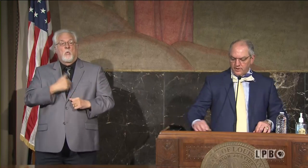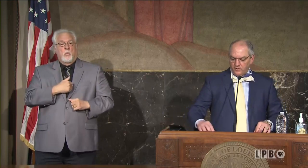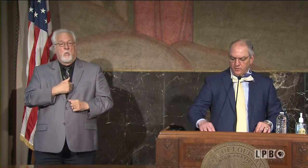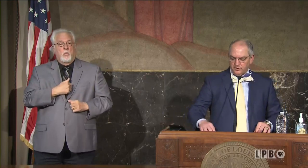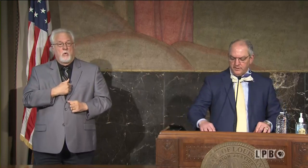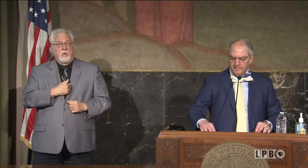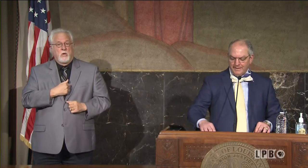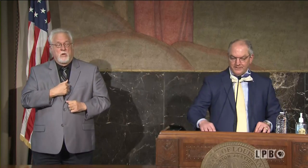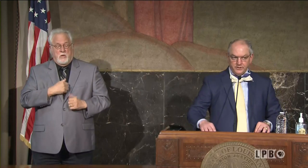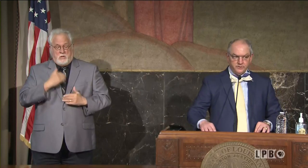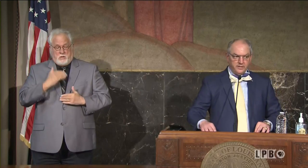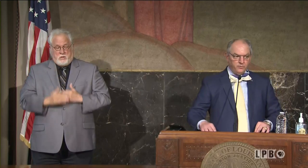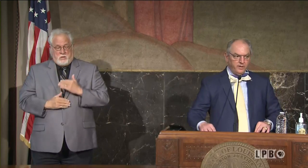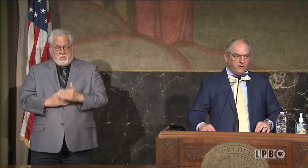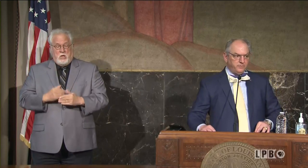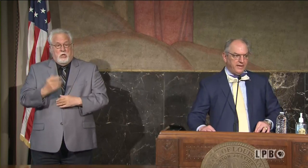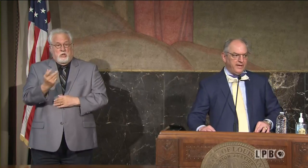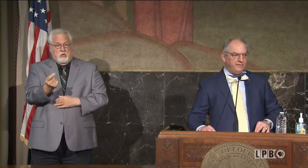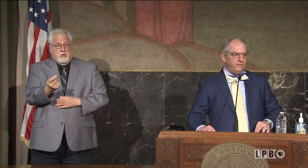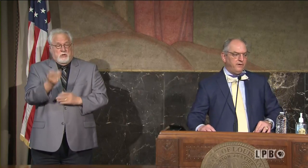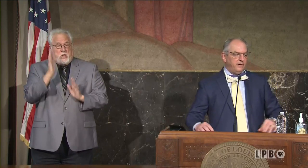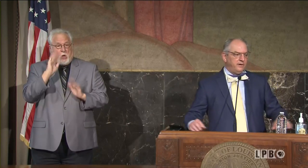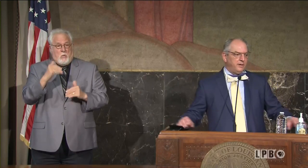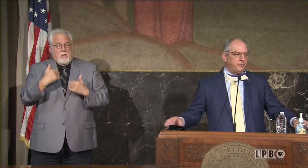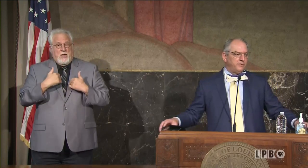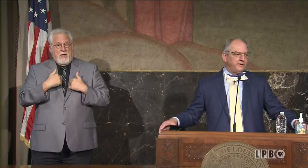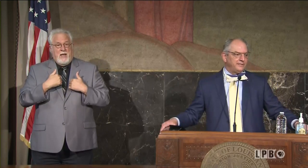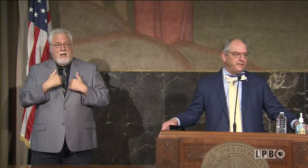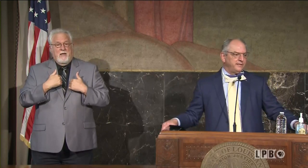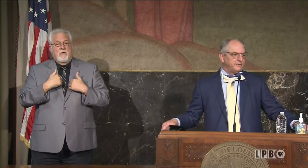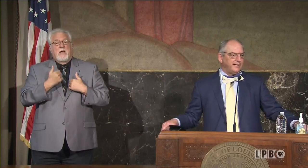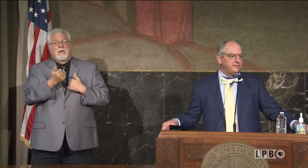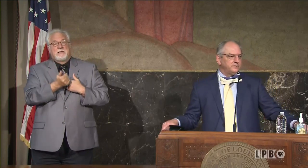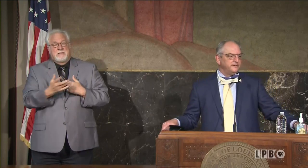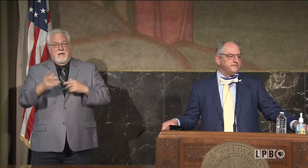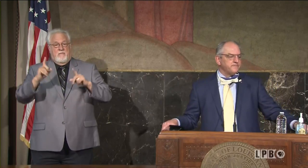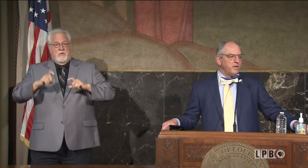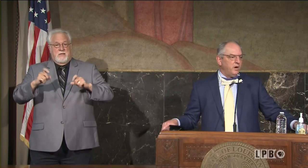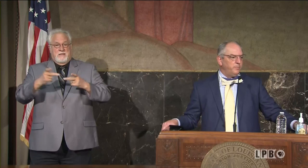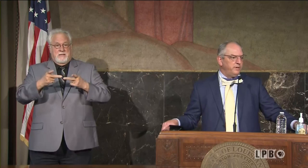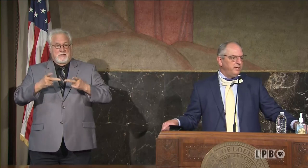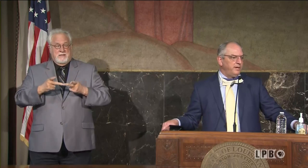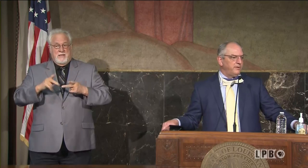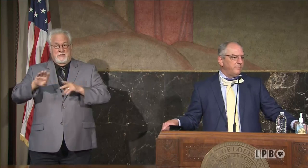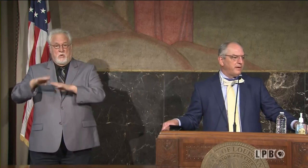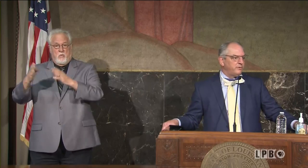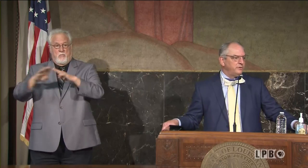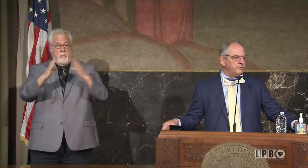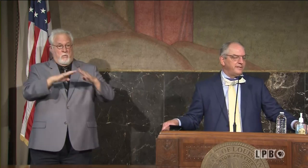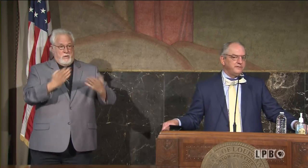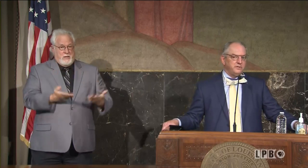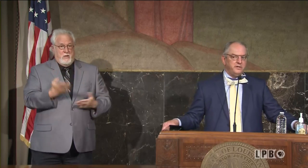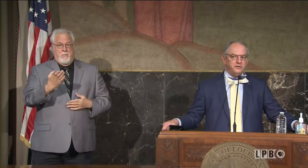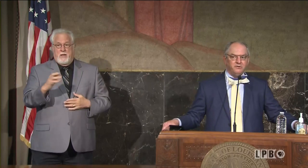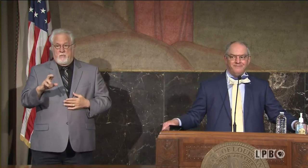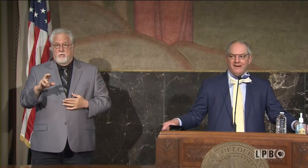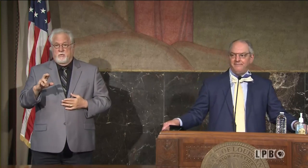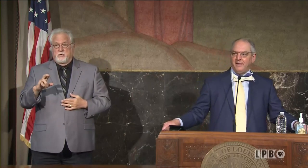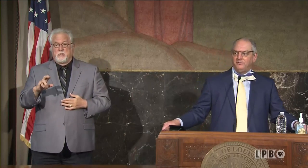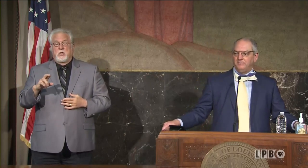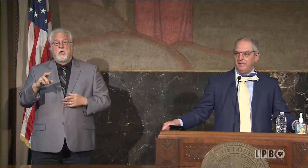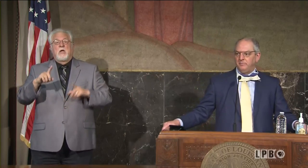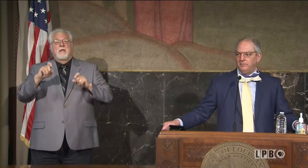We're on a course that by Tuesday we hope to have a number of testing sites open here in Baton Rouge to test an